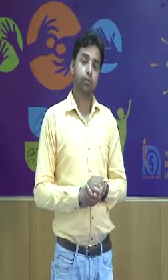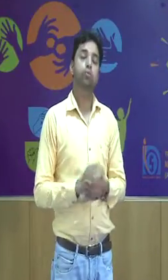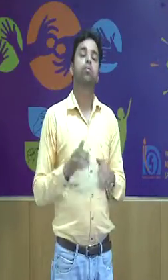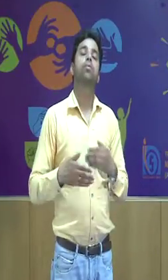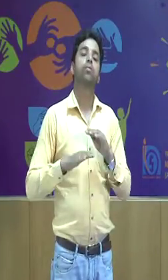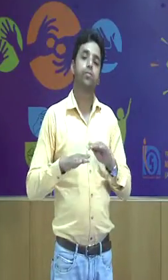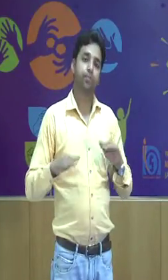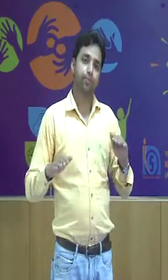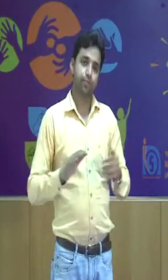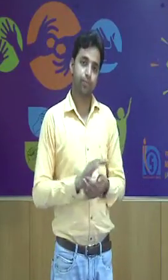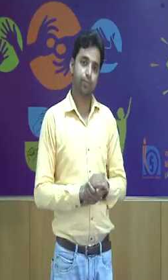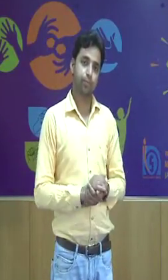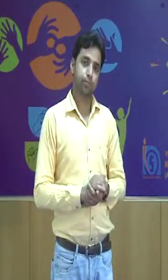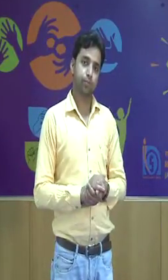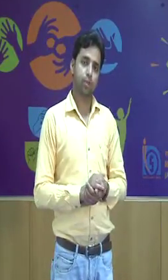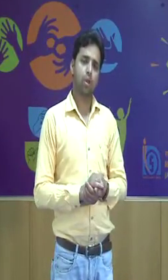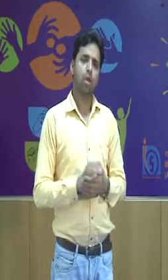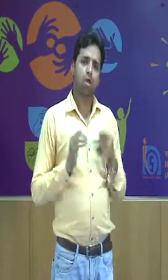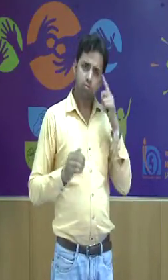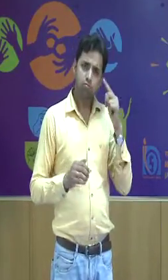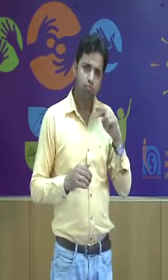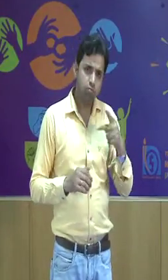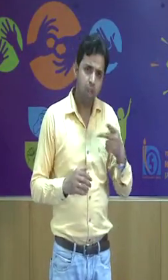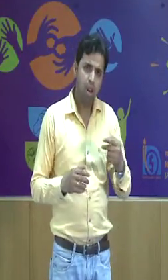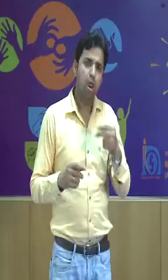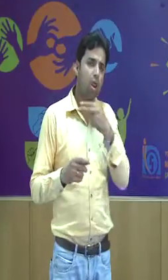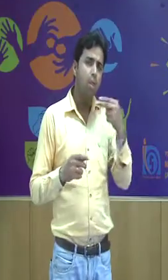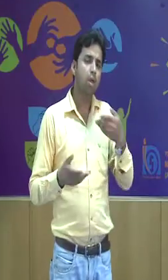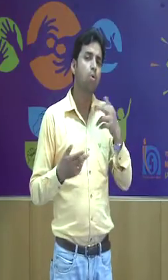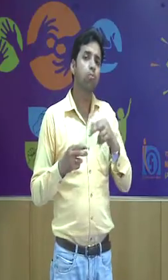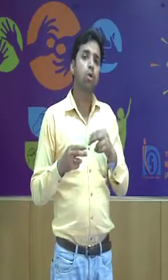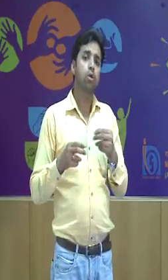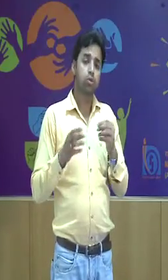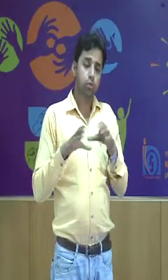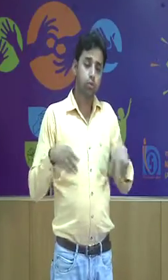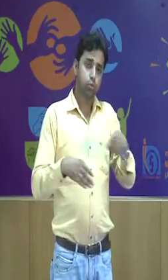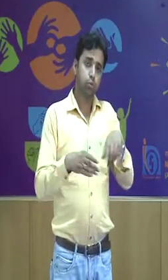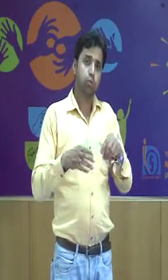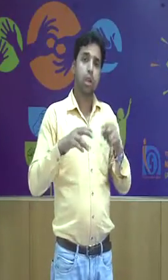Learners, can you tell the name of that social reformer